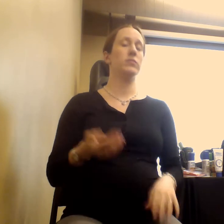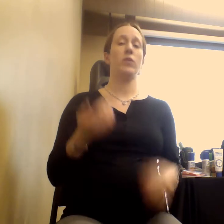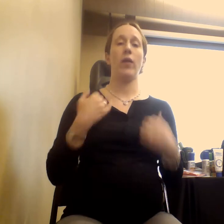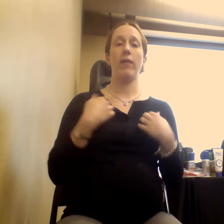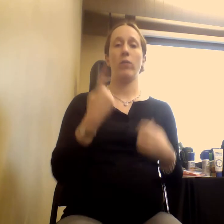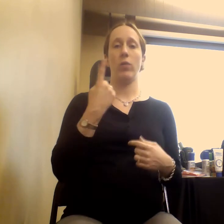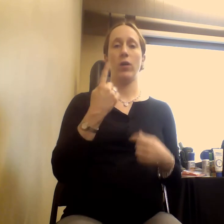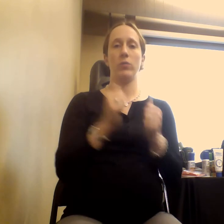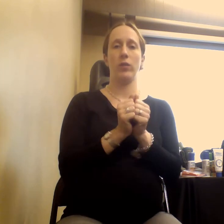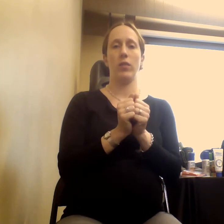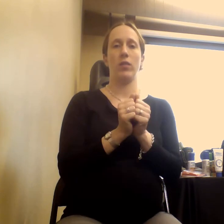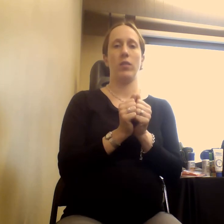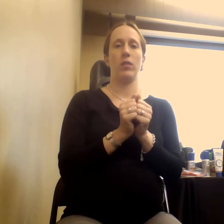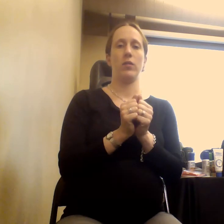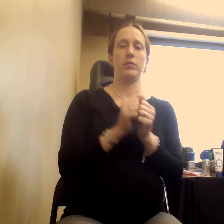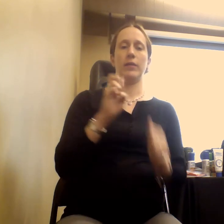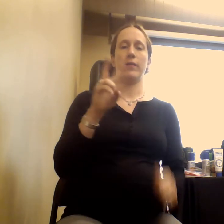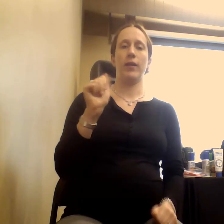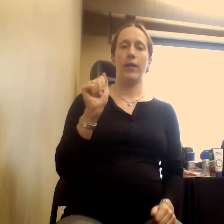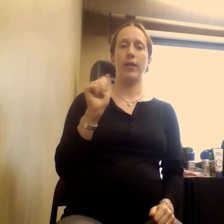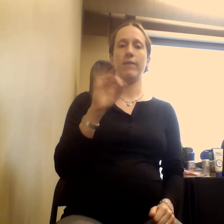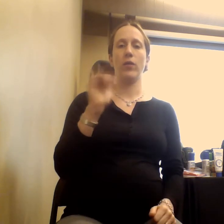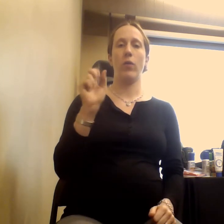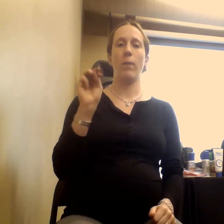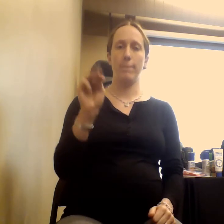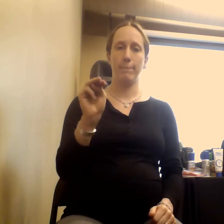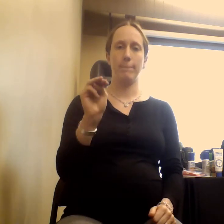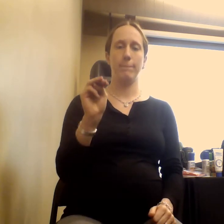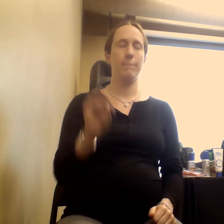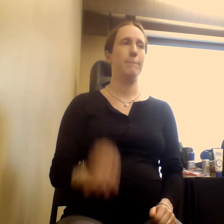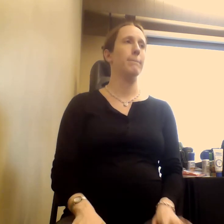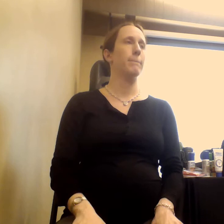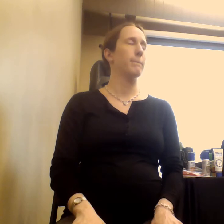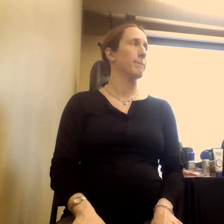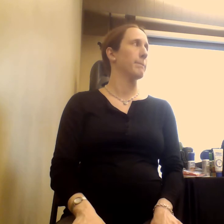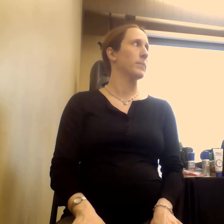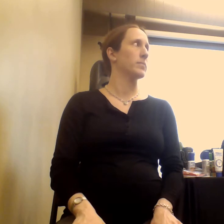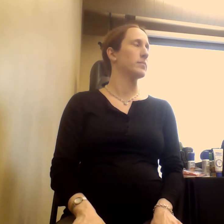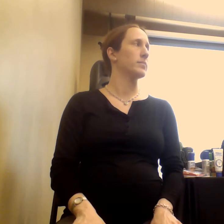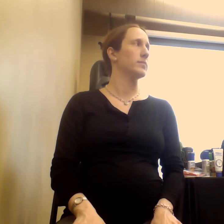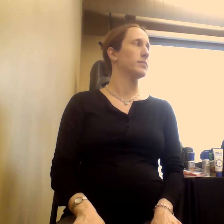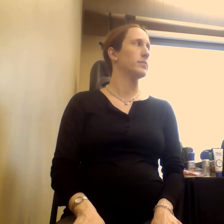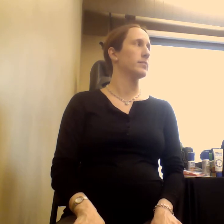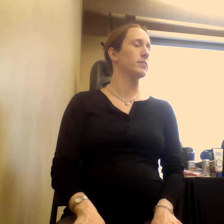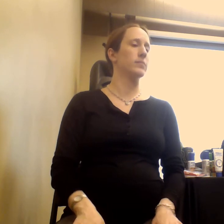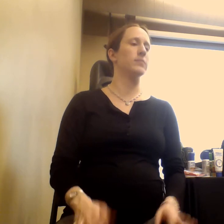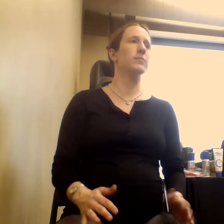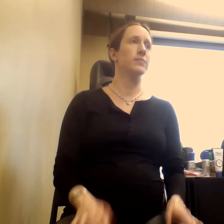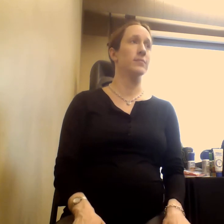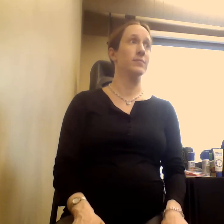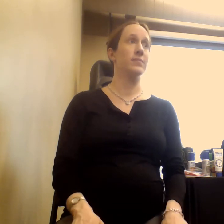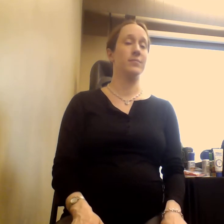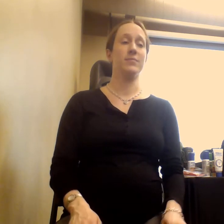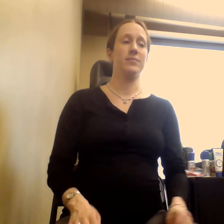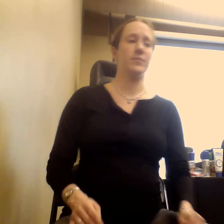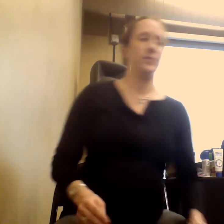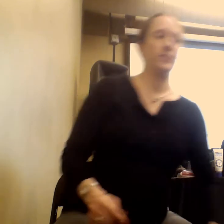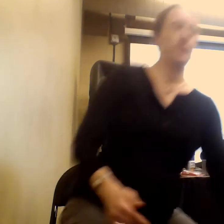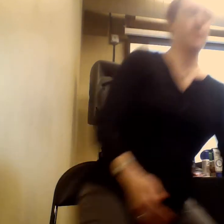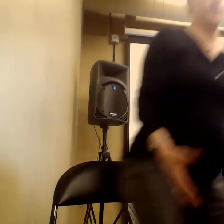material lace-ups. We do have some eyelets up here that are metal. That's a positive. But here's the next boot. So I think we're about the $230 price